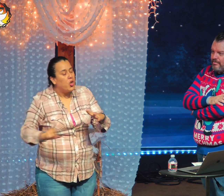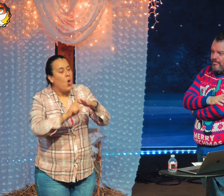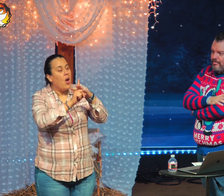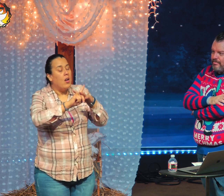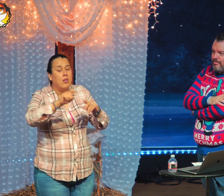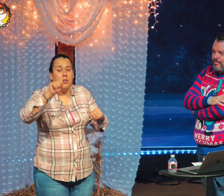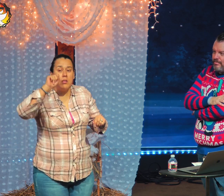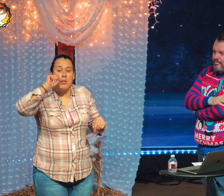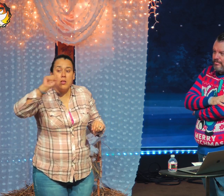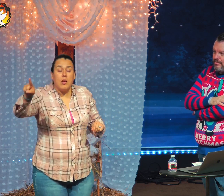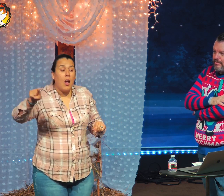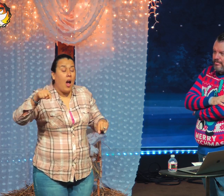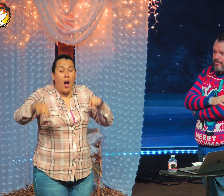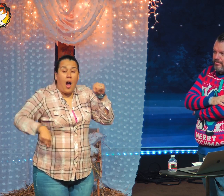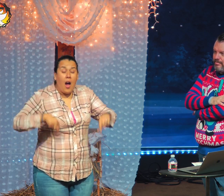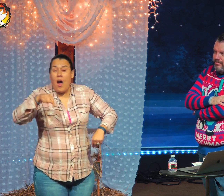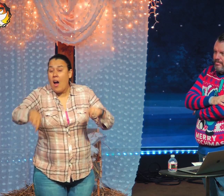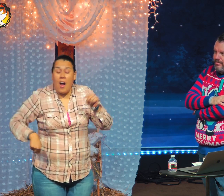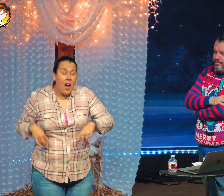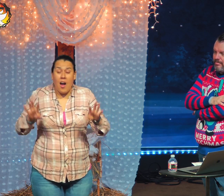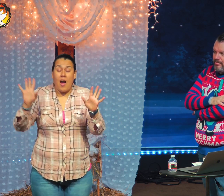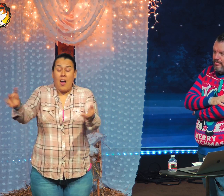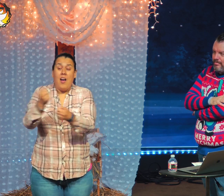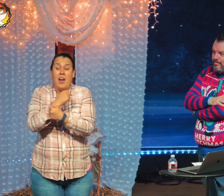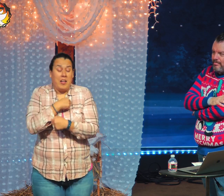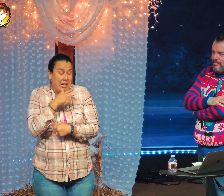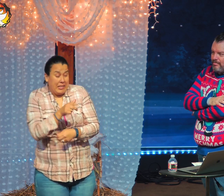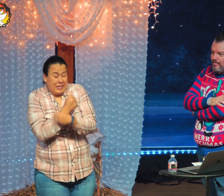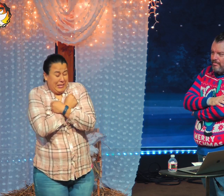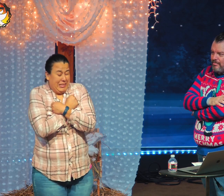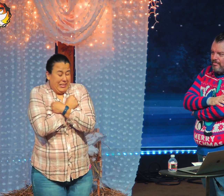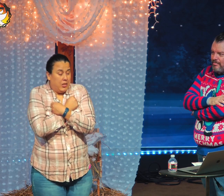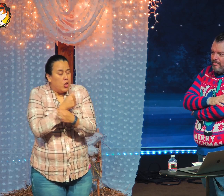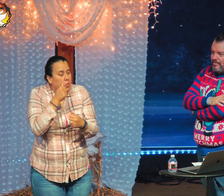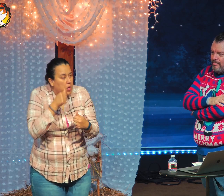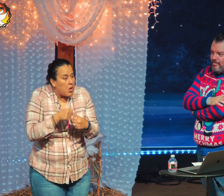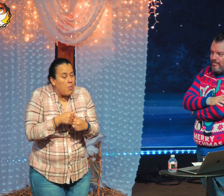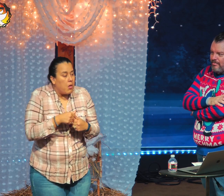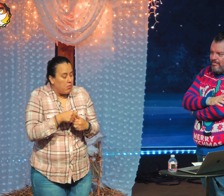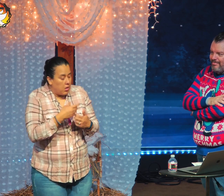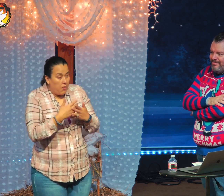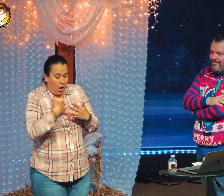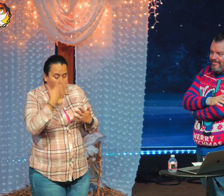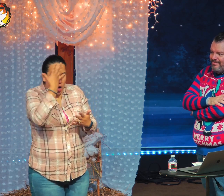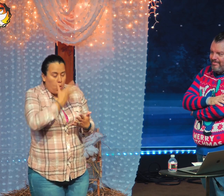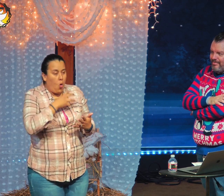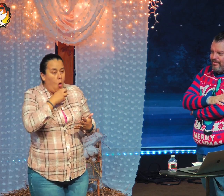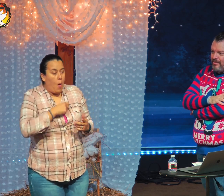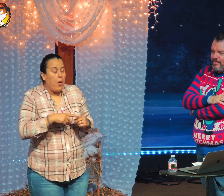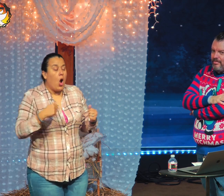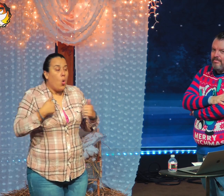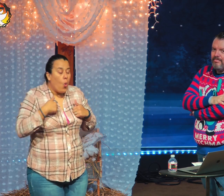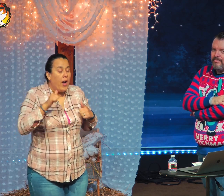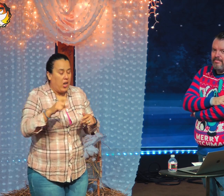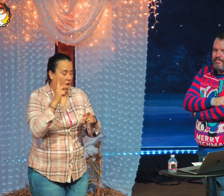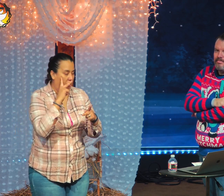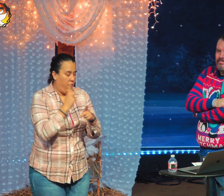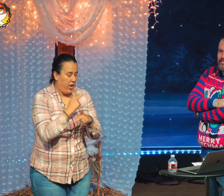getting old and wrinkly, and she's saying, oh, they probably won't remember me. And she came, and the